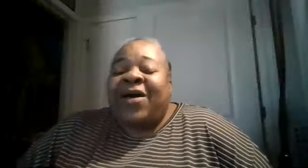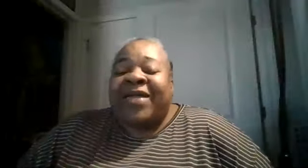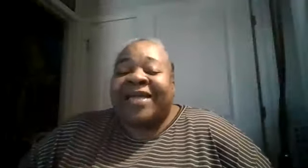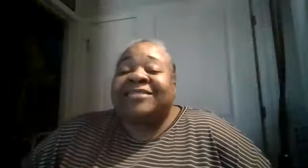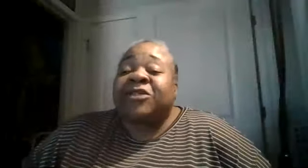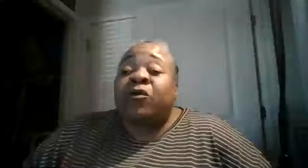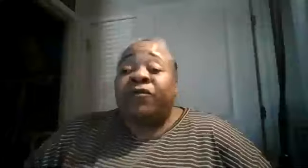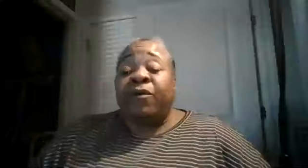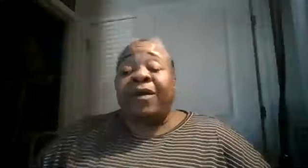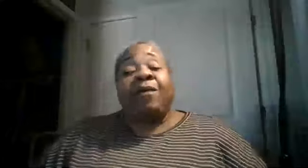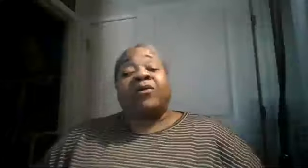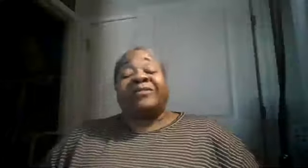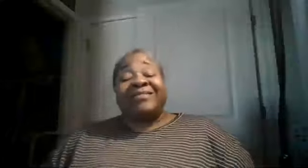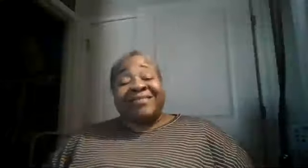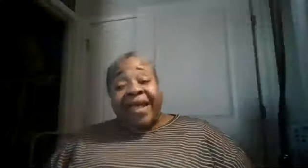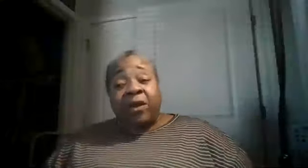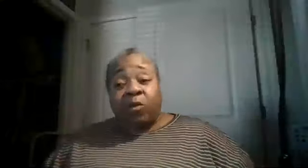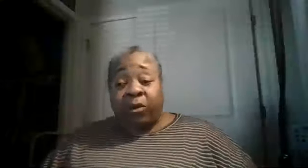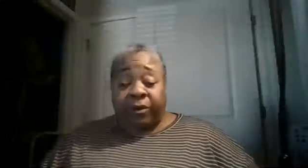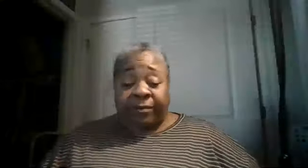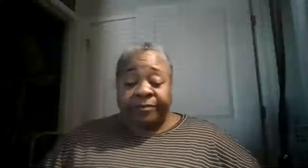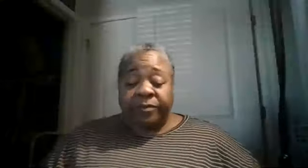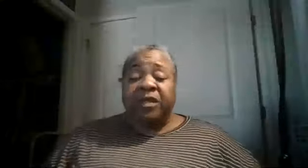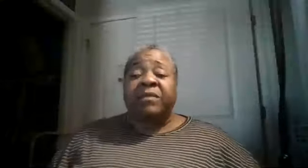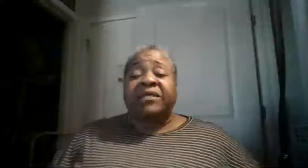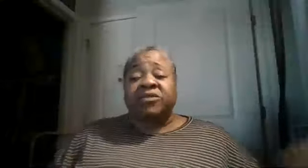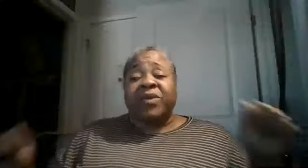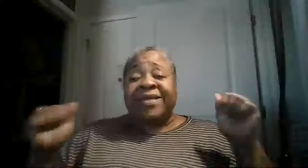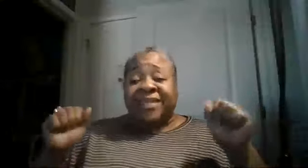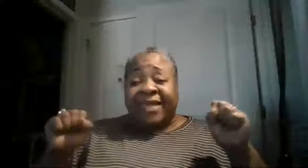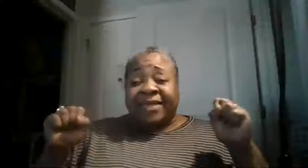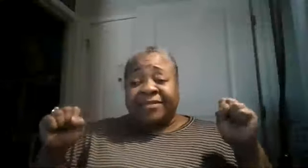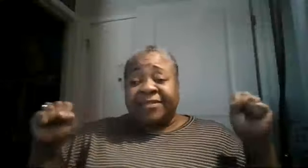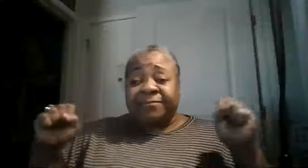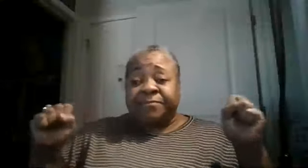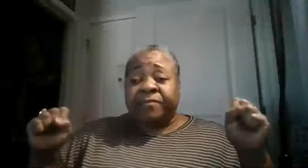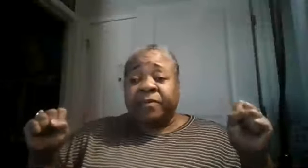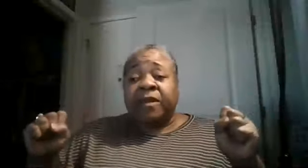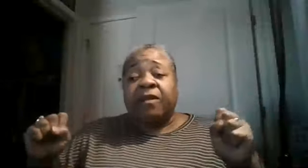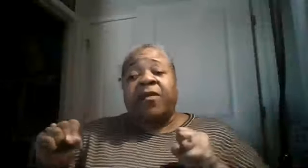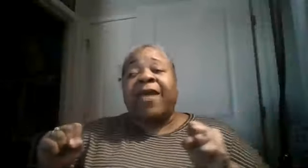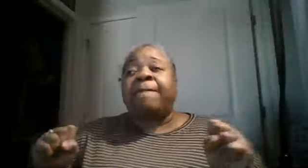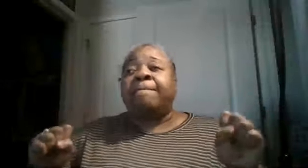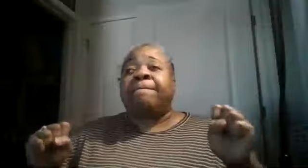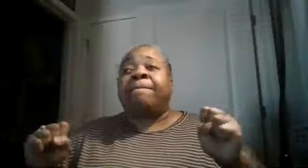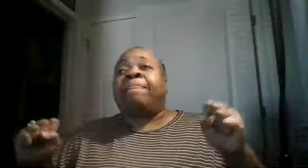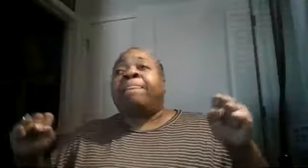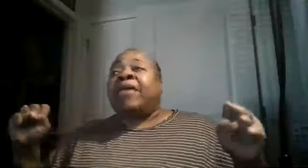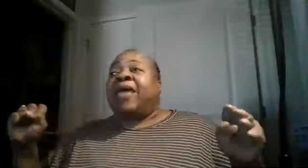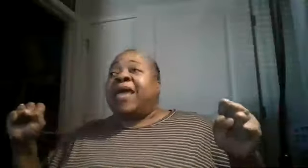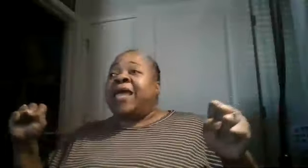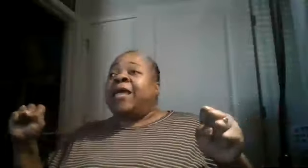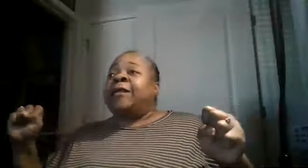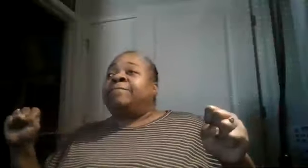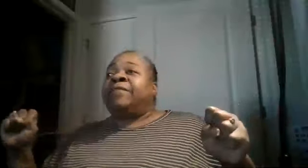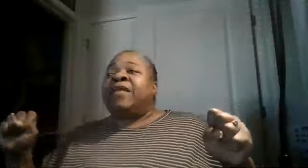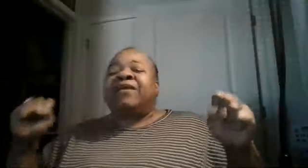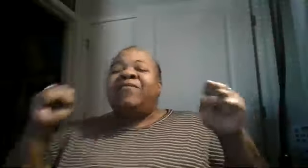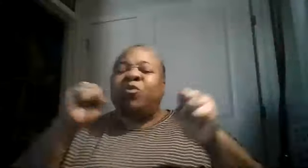Okay, so for our second word, you're going to make two S hands. Okay? And if you want